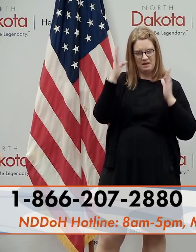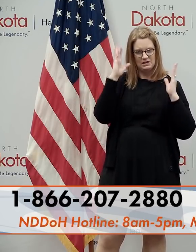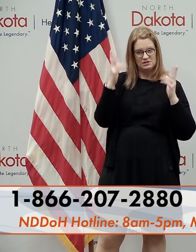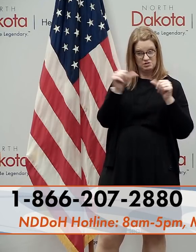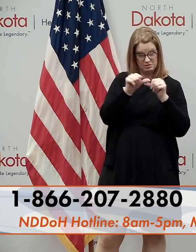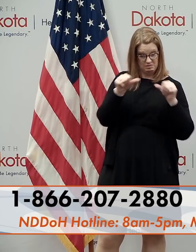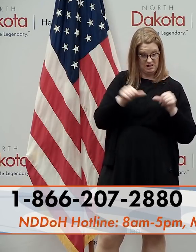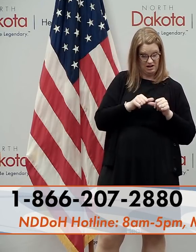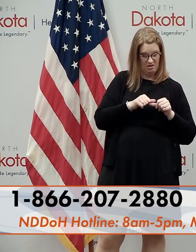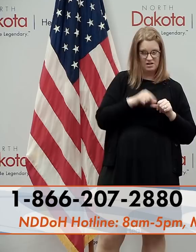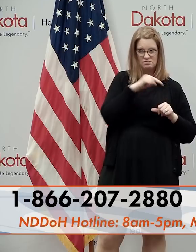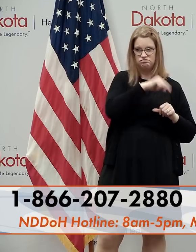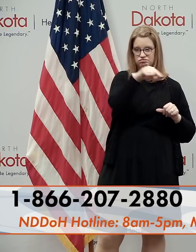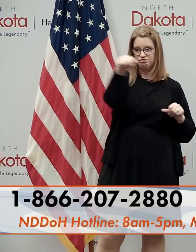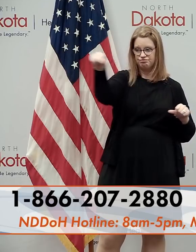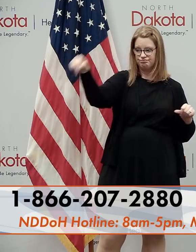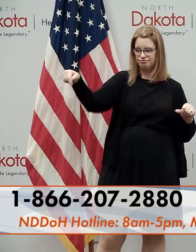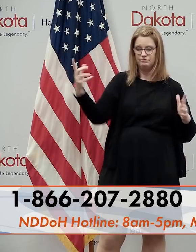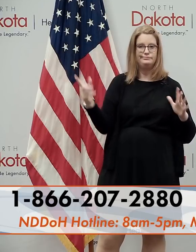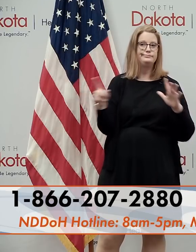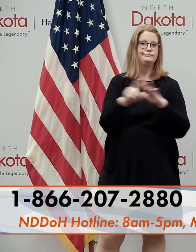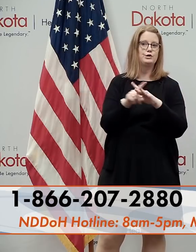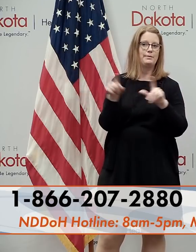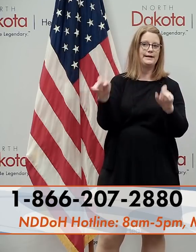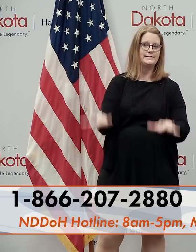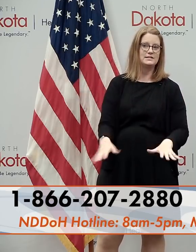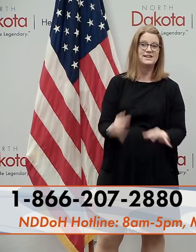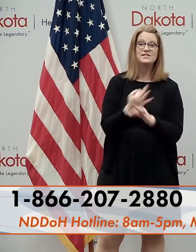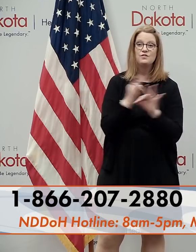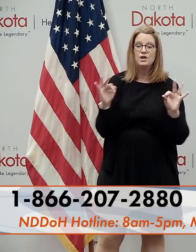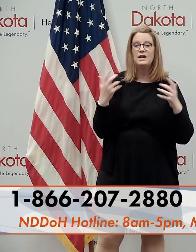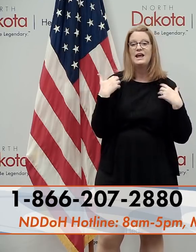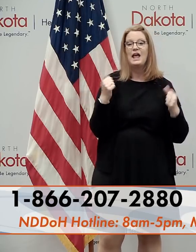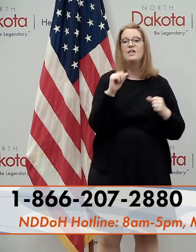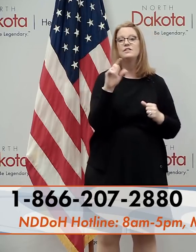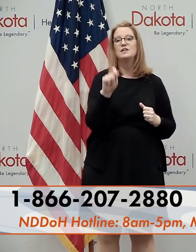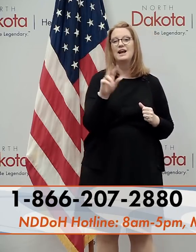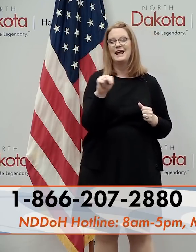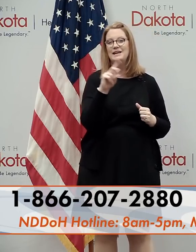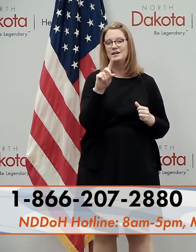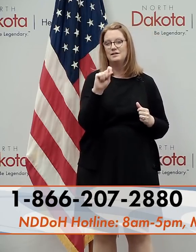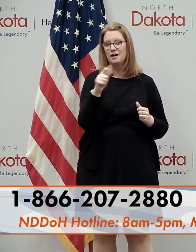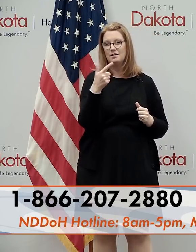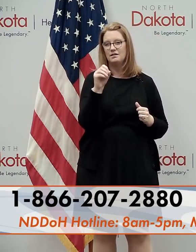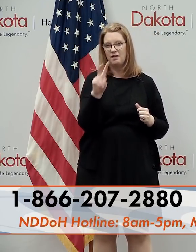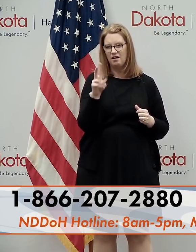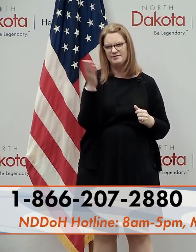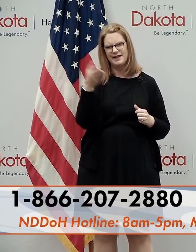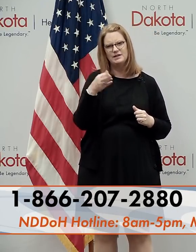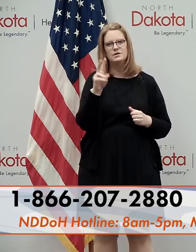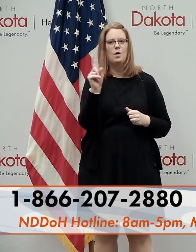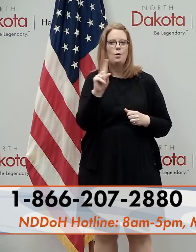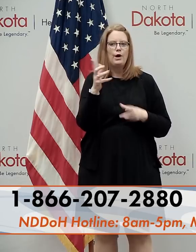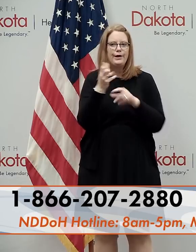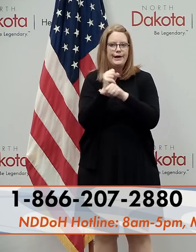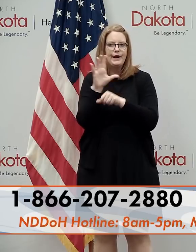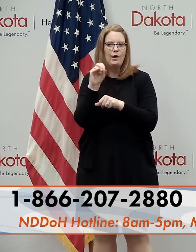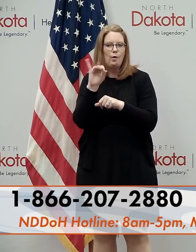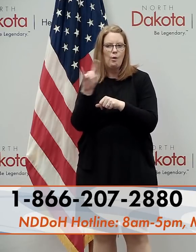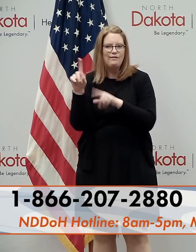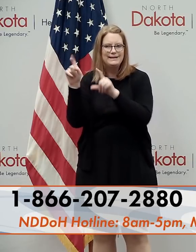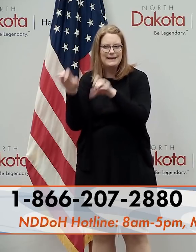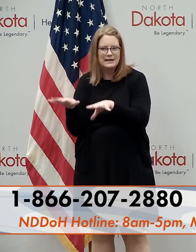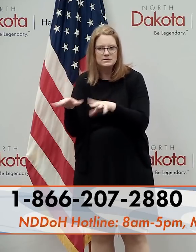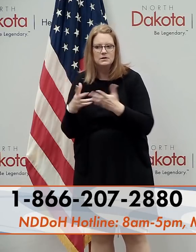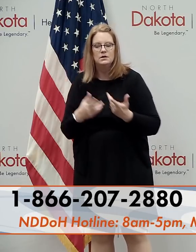locations. And I believe that was again the health.nd.gov where to get COVID test on the website. Also, if you're